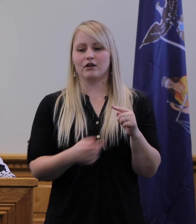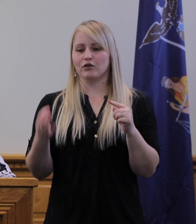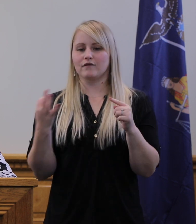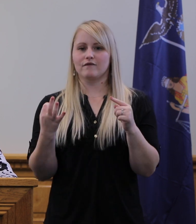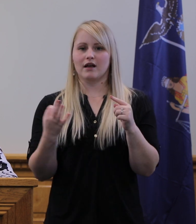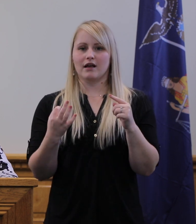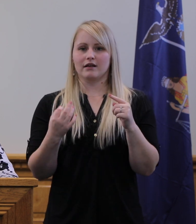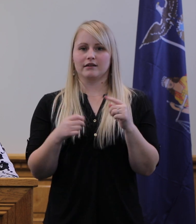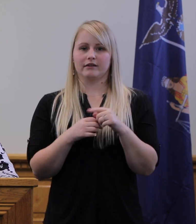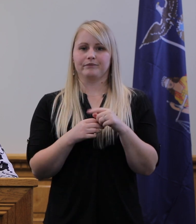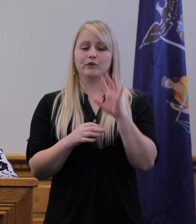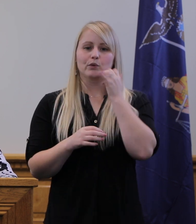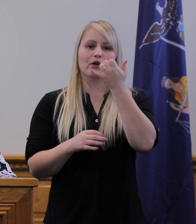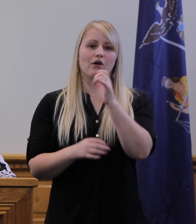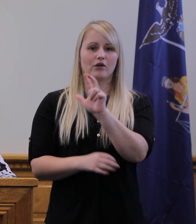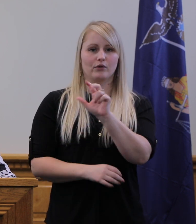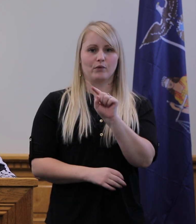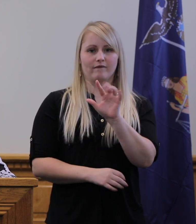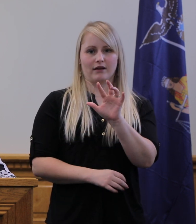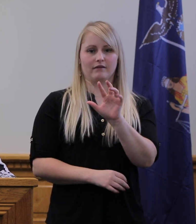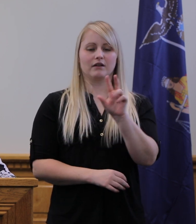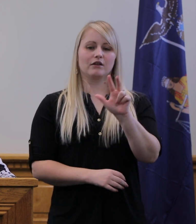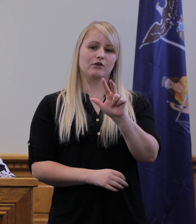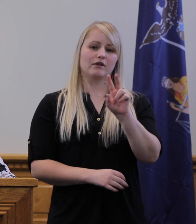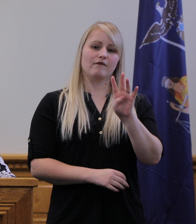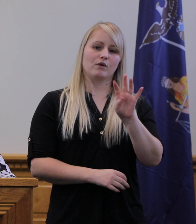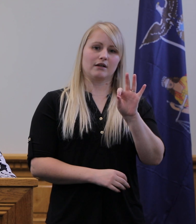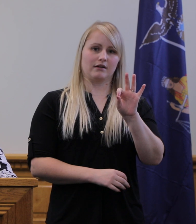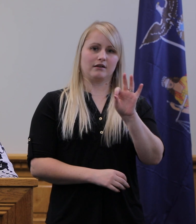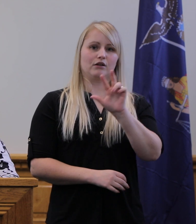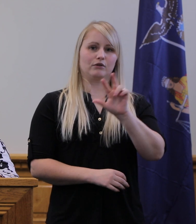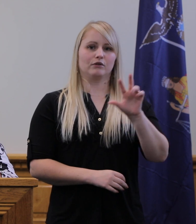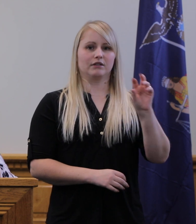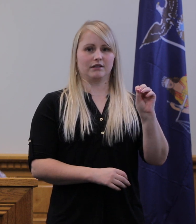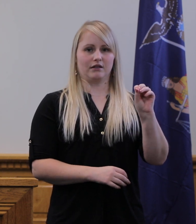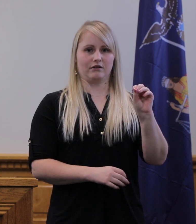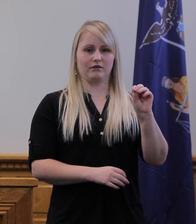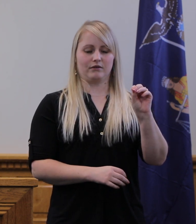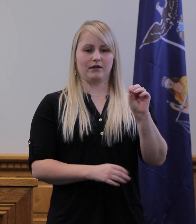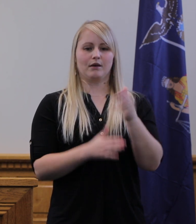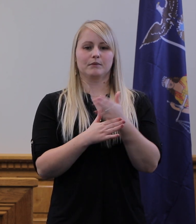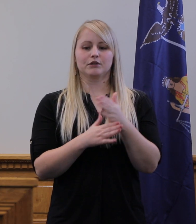315-349-3330, Monday through Friday between 8:30 a.m. and 4 p.m.